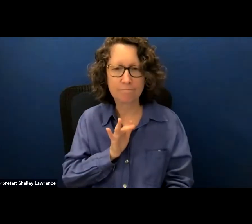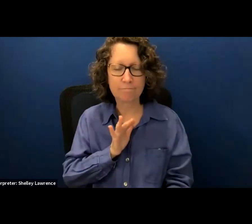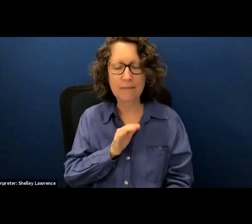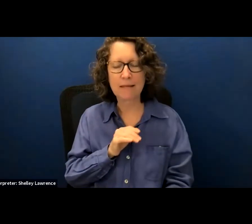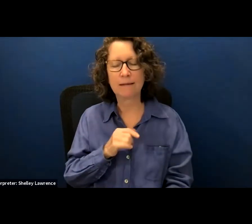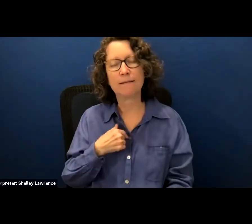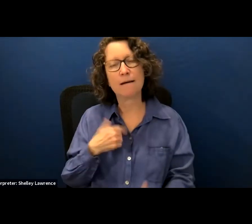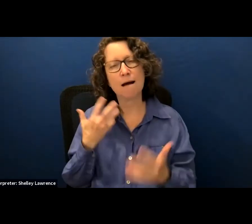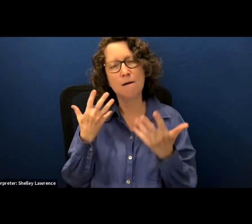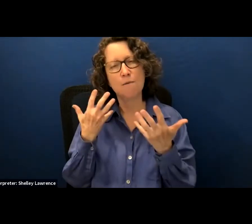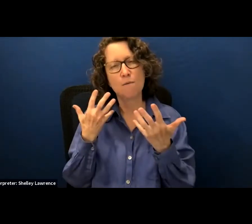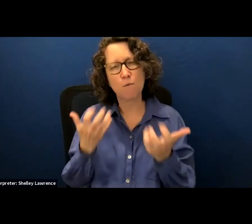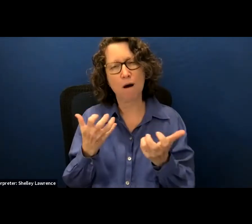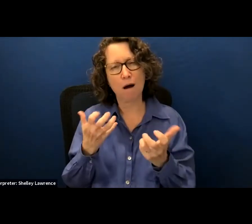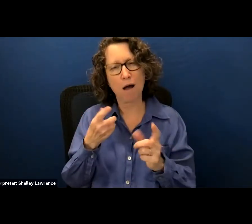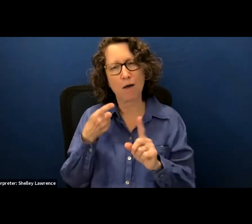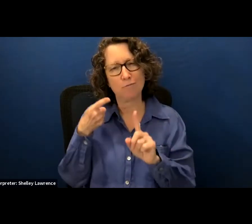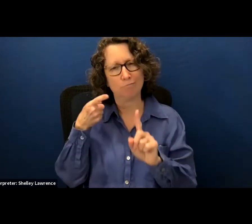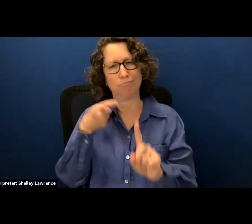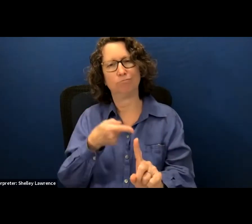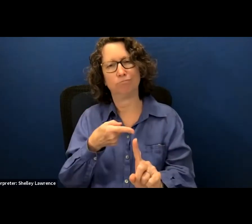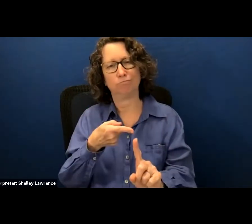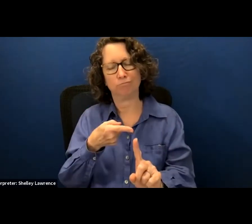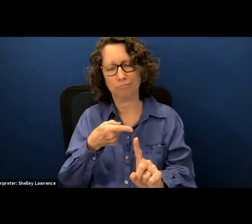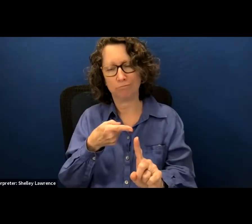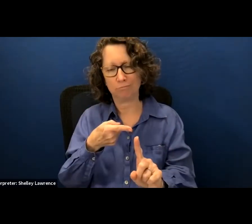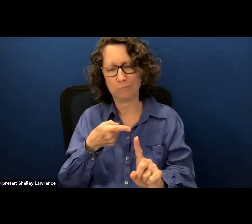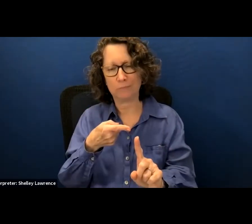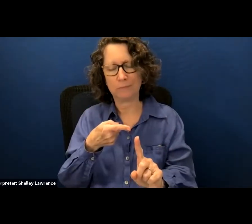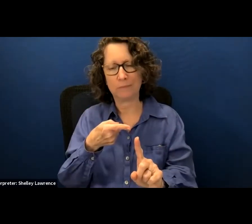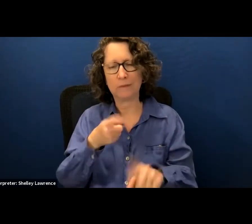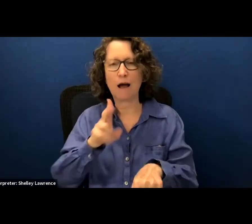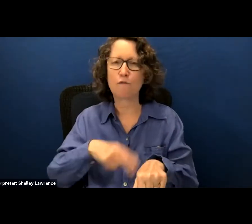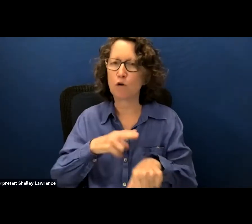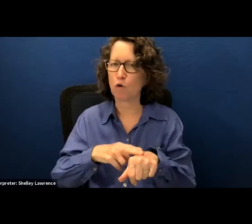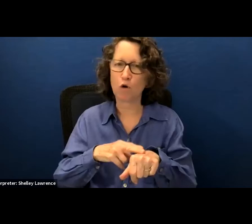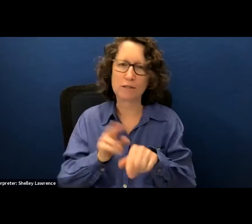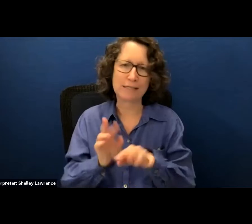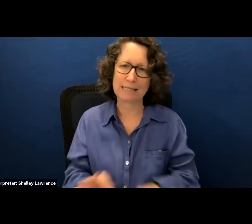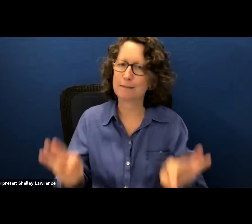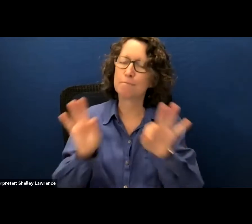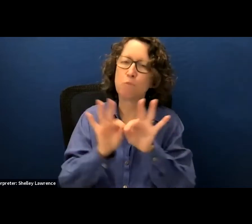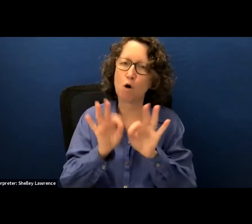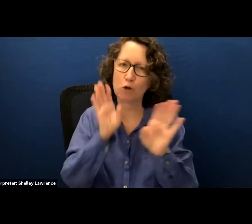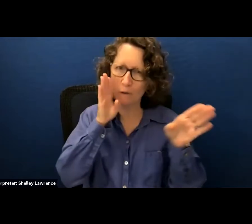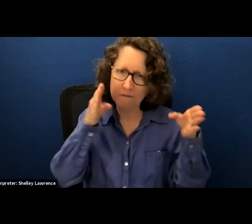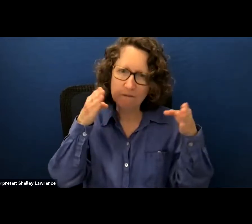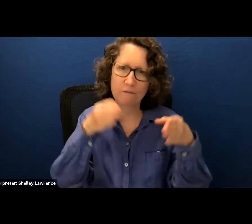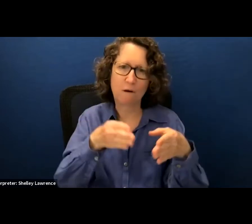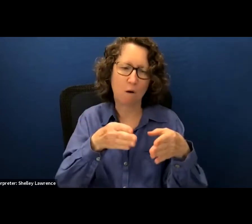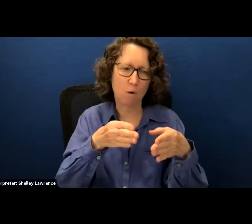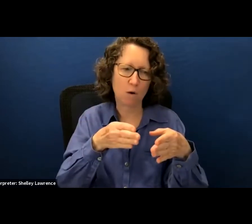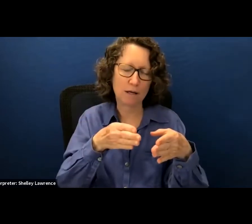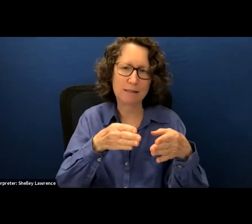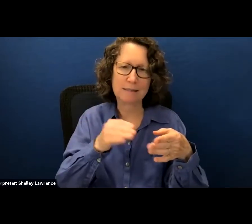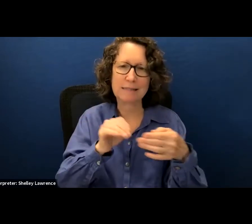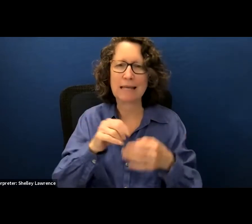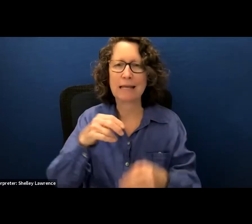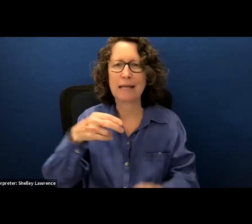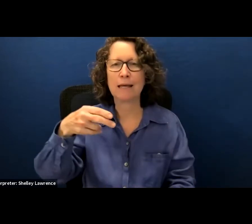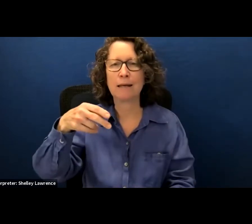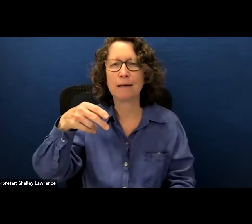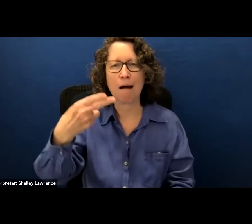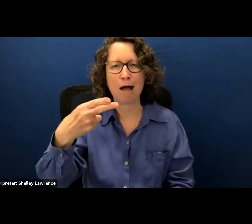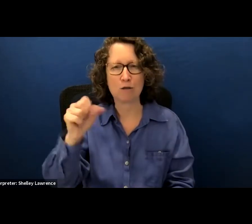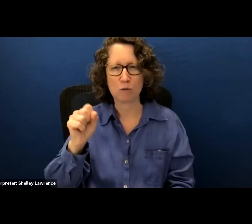I want to point out that, of course, it's very important to focus in secondary